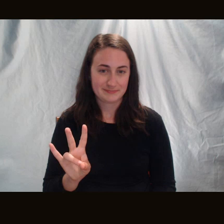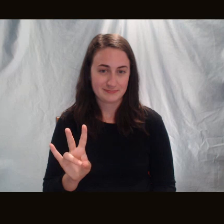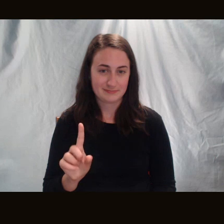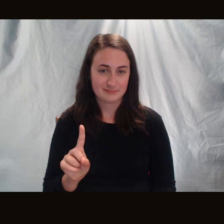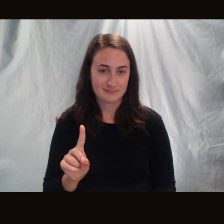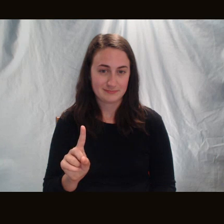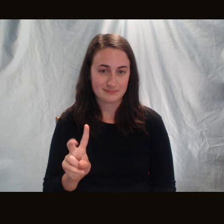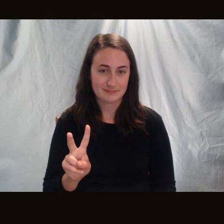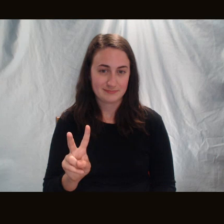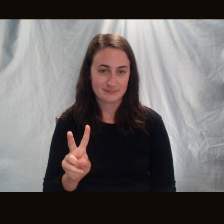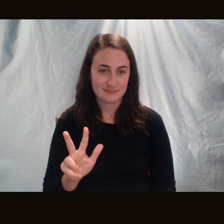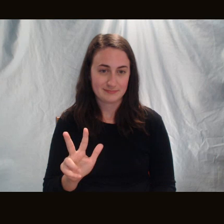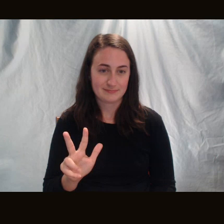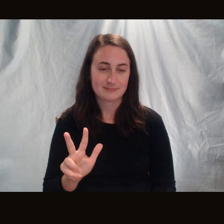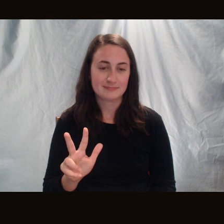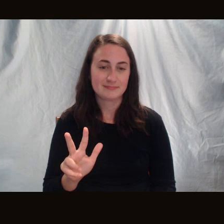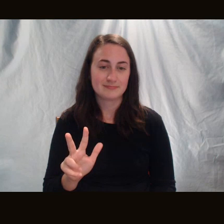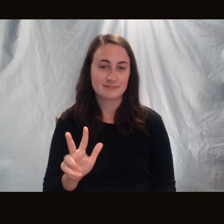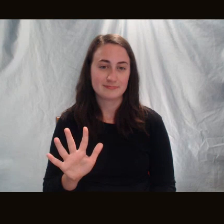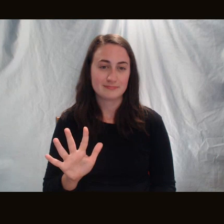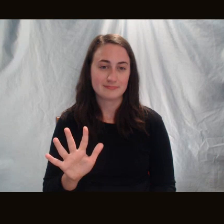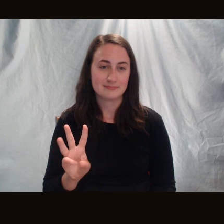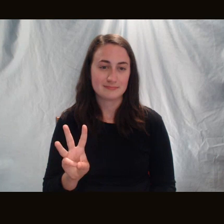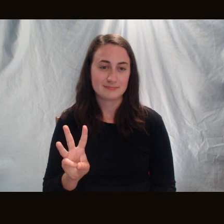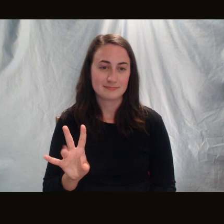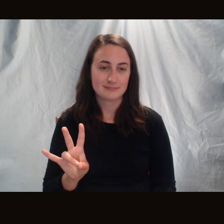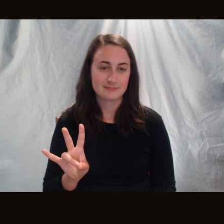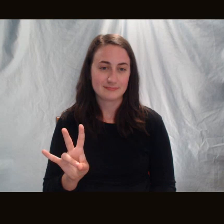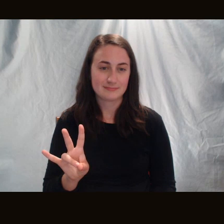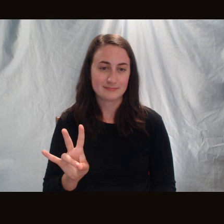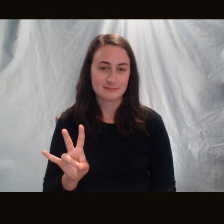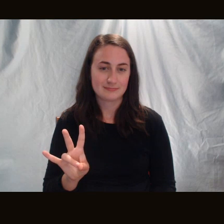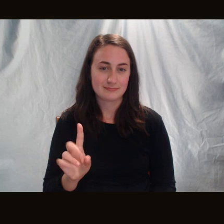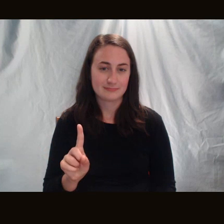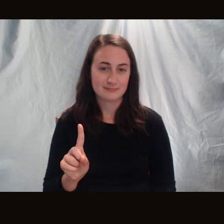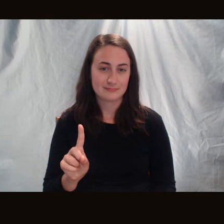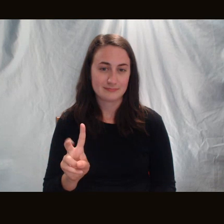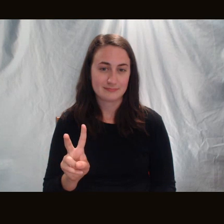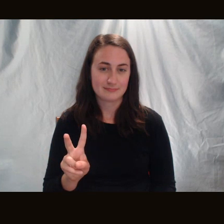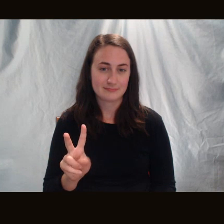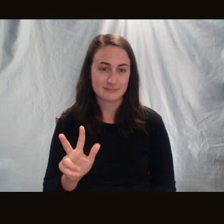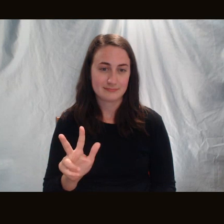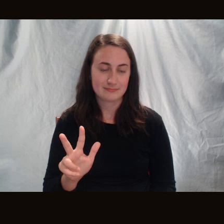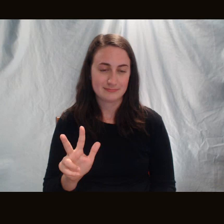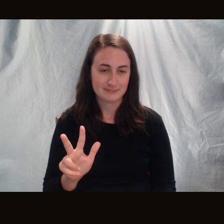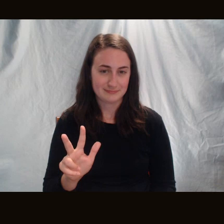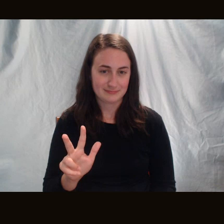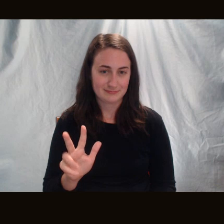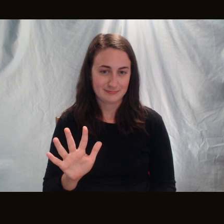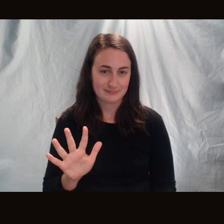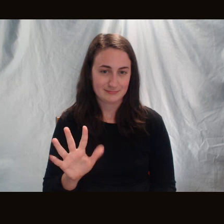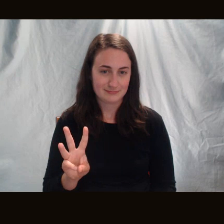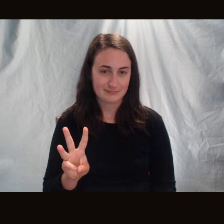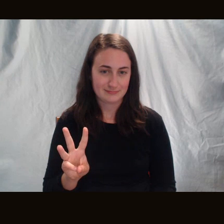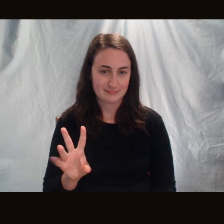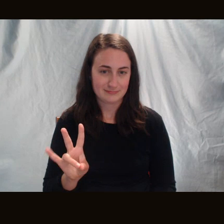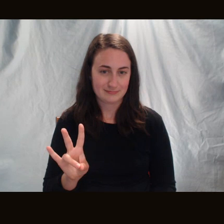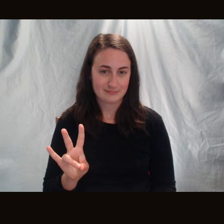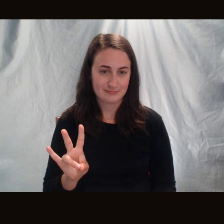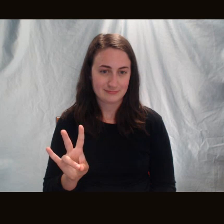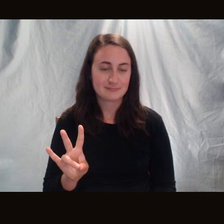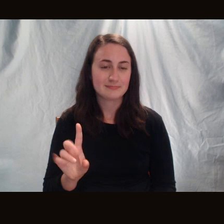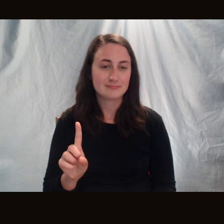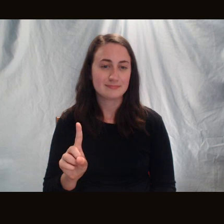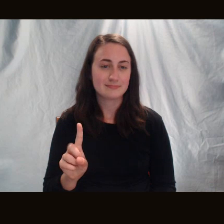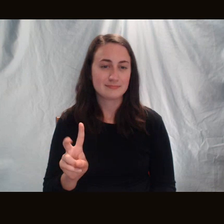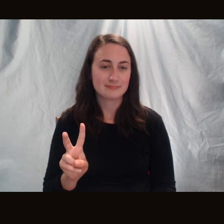7. 1, 2, 3. 5, 6, 7. 1, 2, 3. 5, 6,